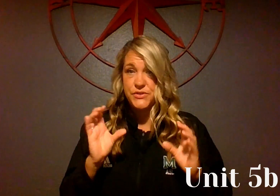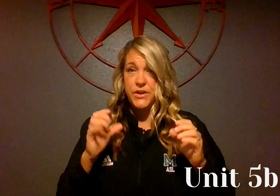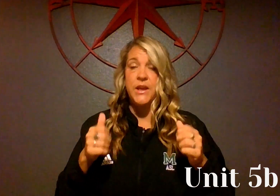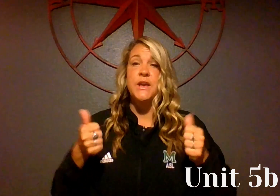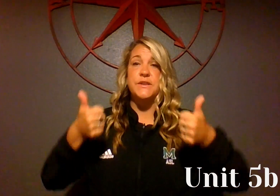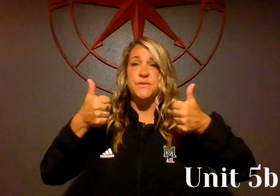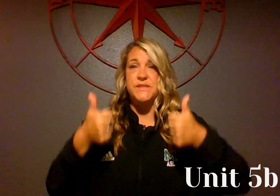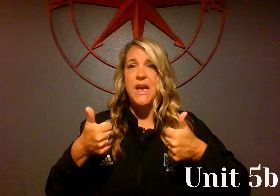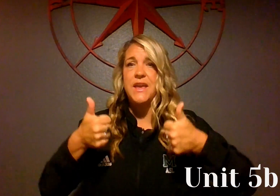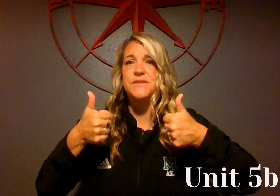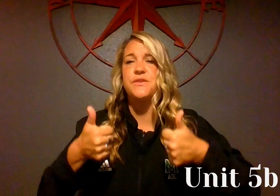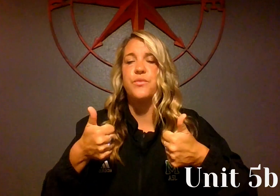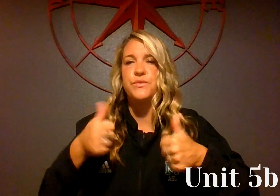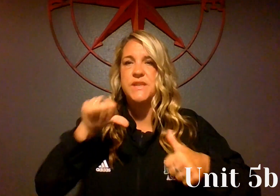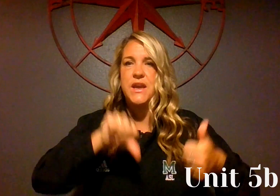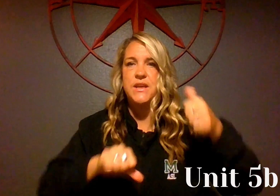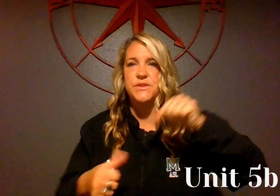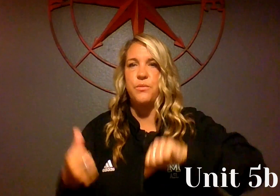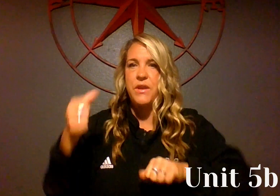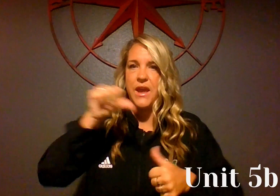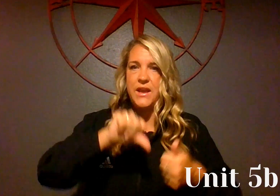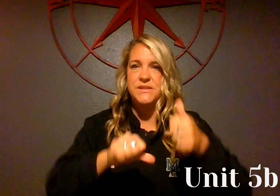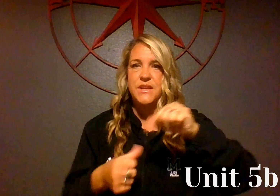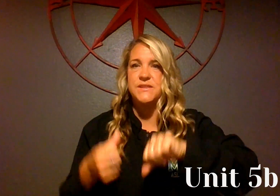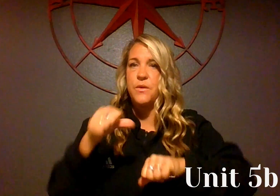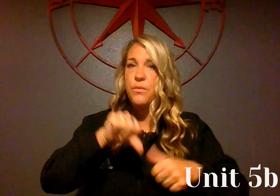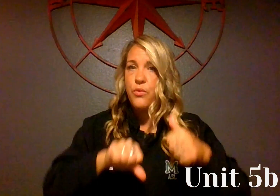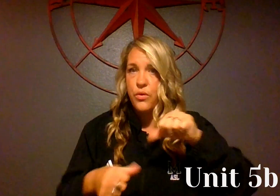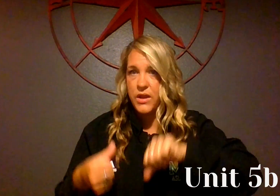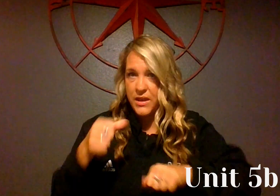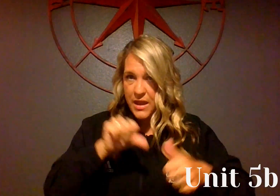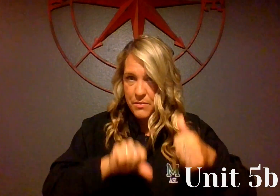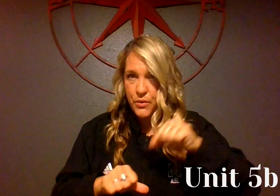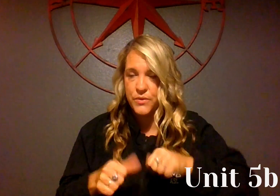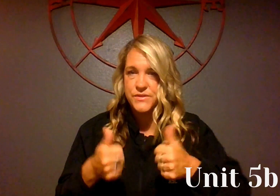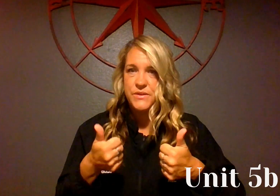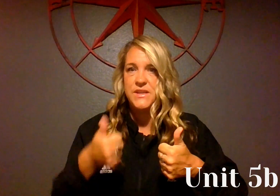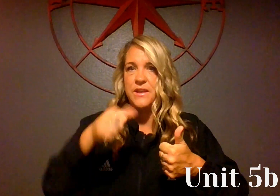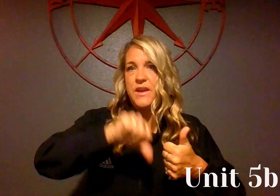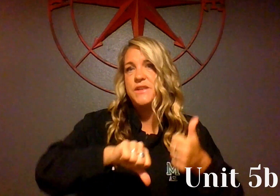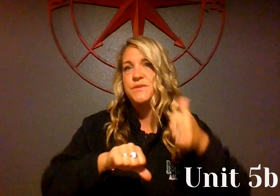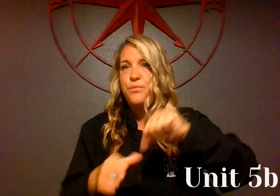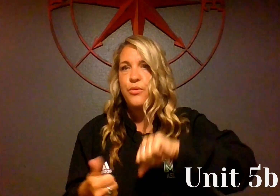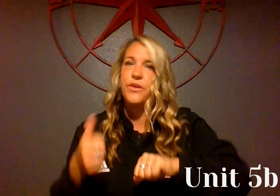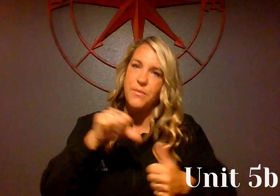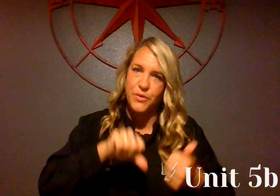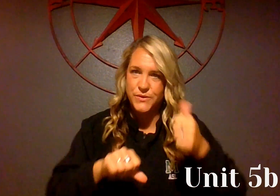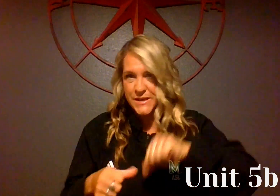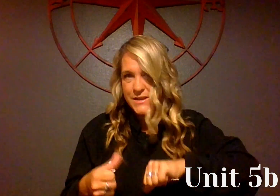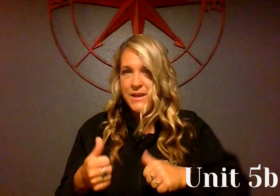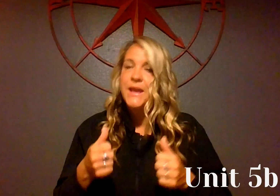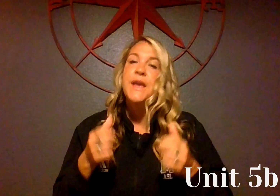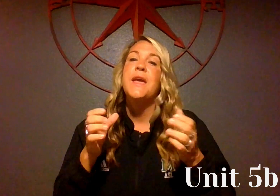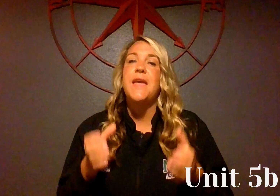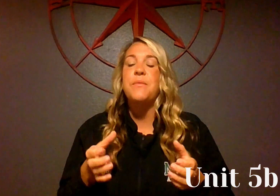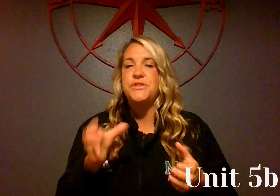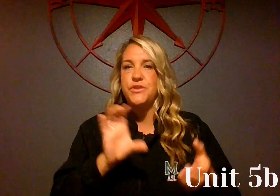chemistry. So science, the root sign is open A's, and it's like we're pouring in chemicals. I always say to the kids, pour the chemicals in. Chemistry